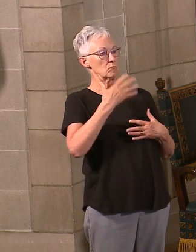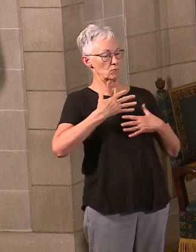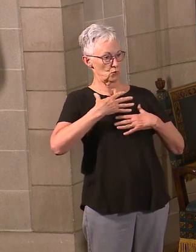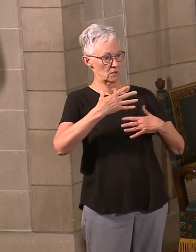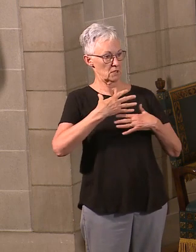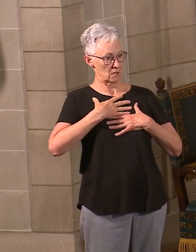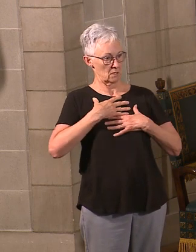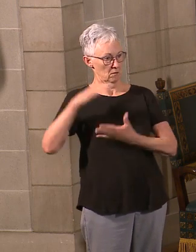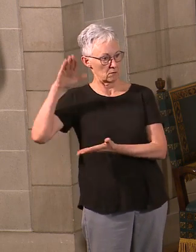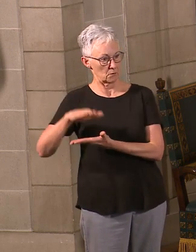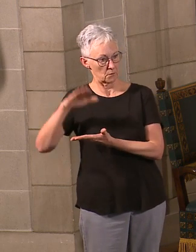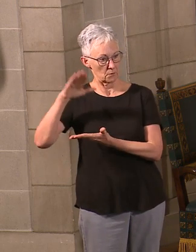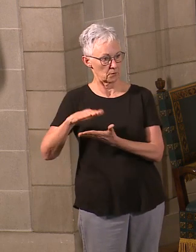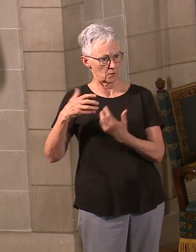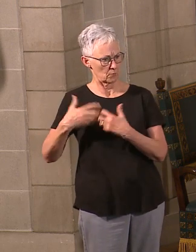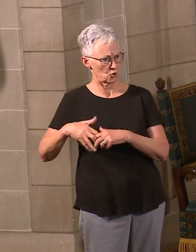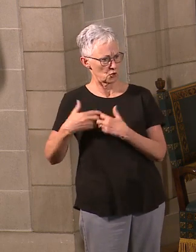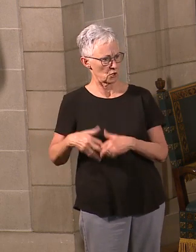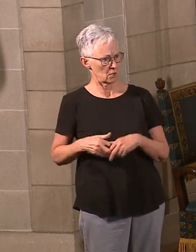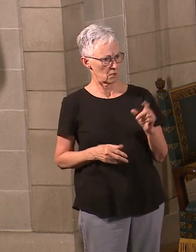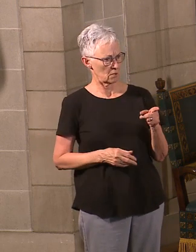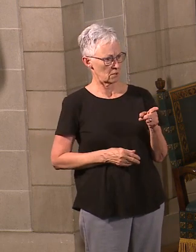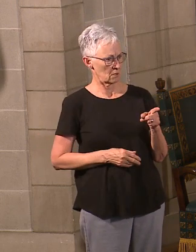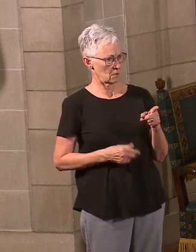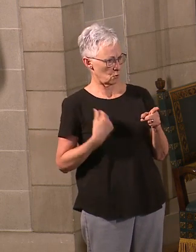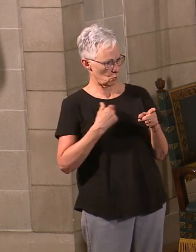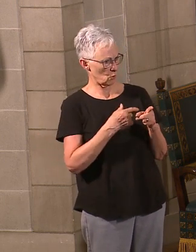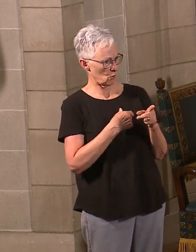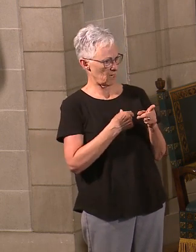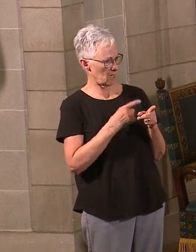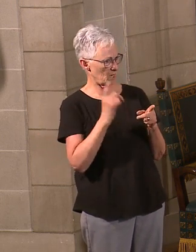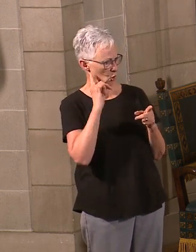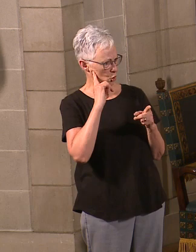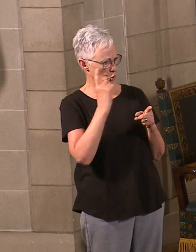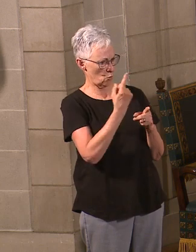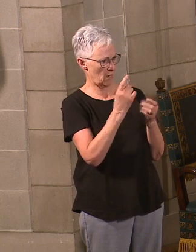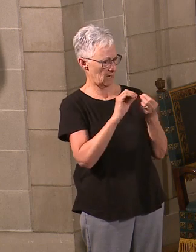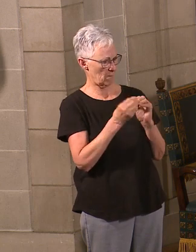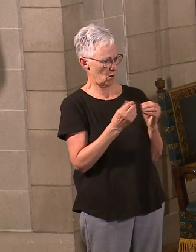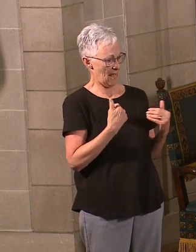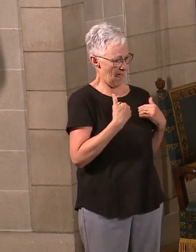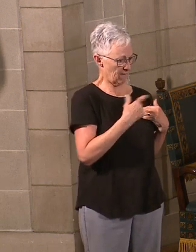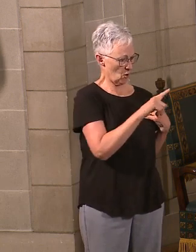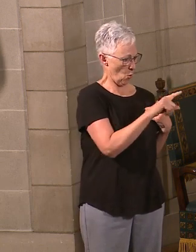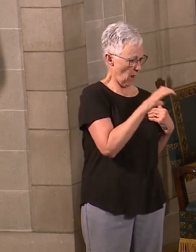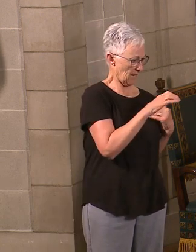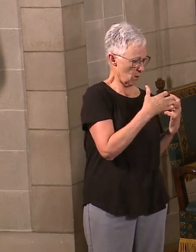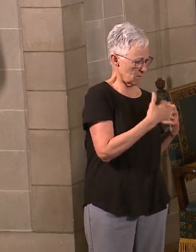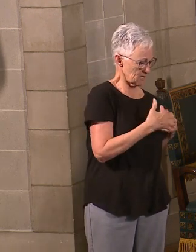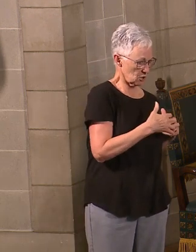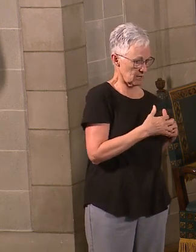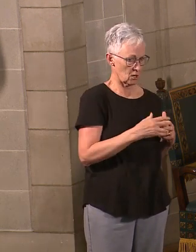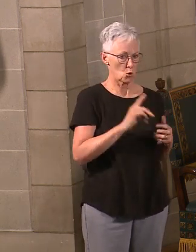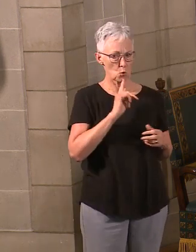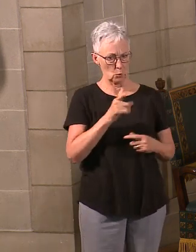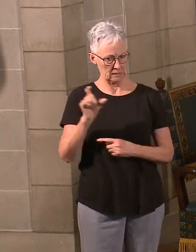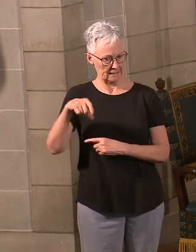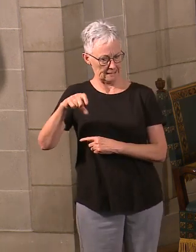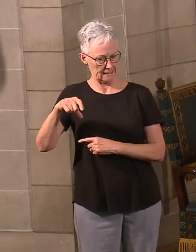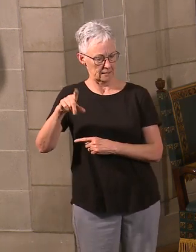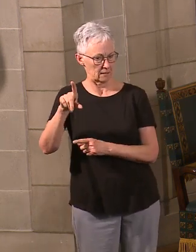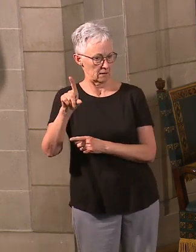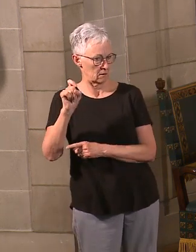P in one model B would be 160. So again, so the question was, Nebraska appears to have a